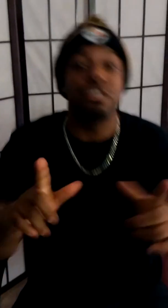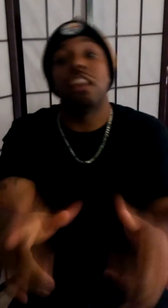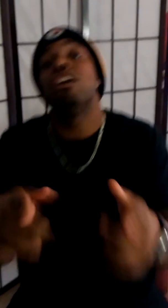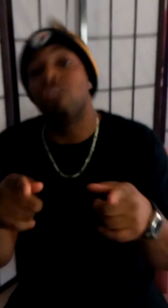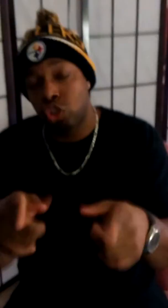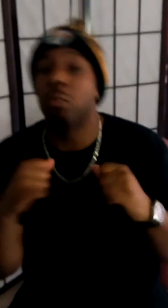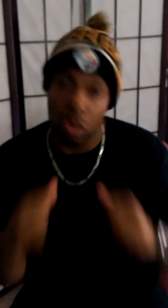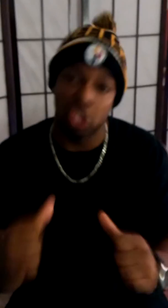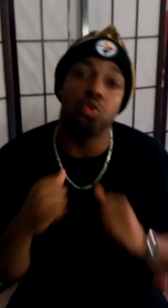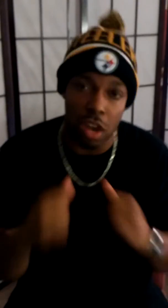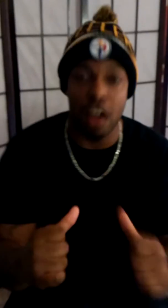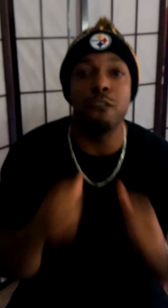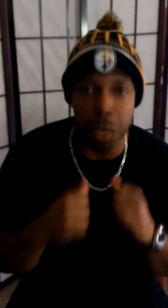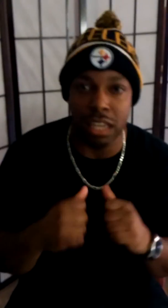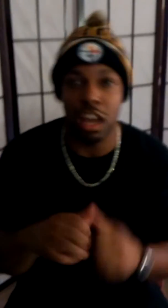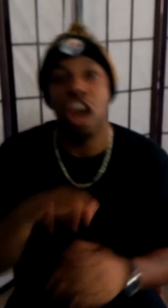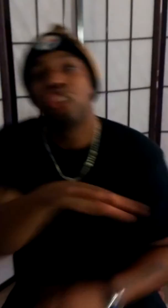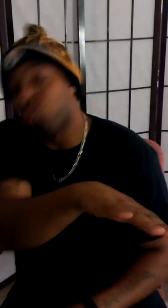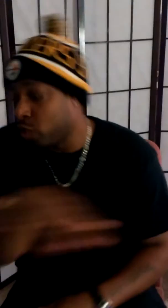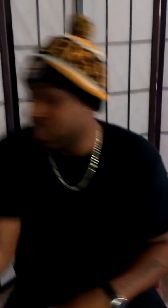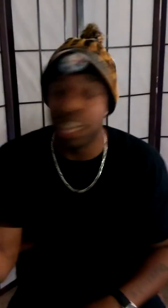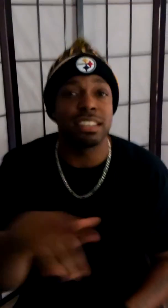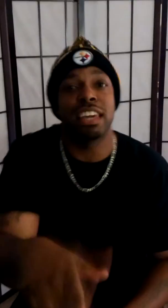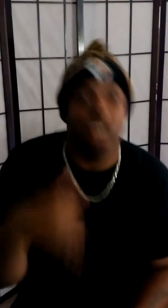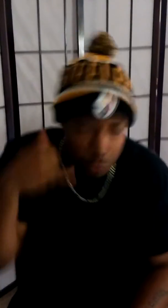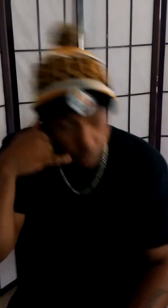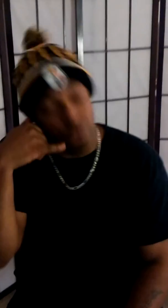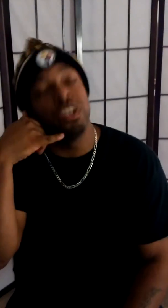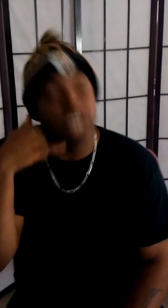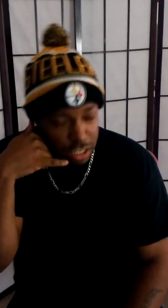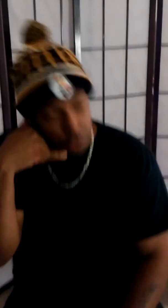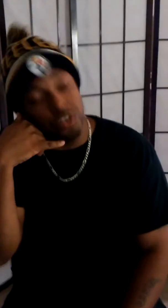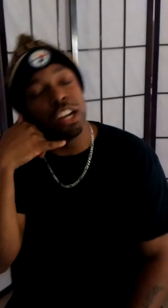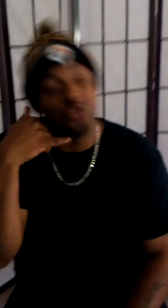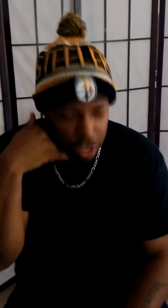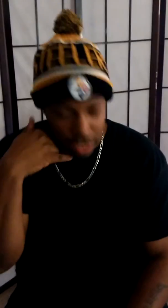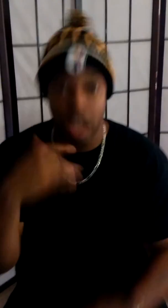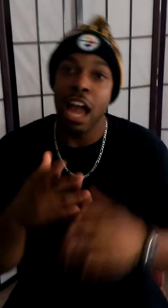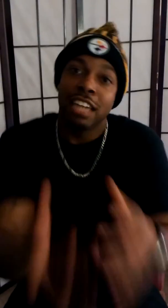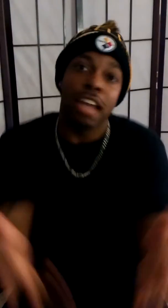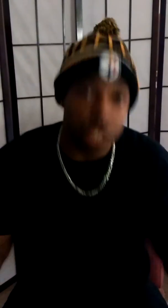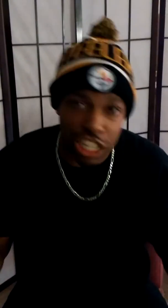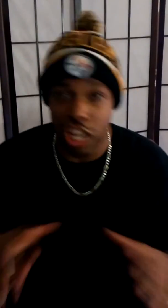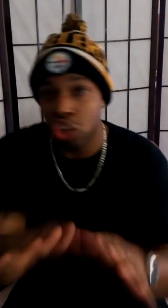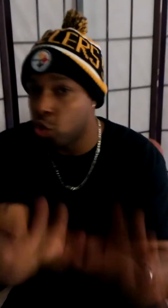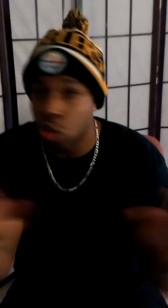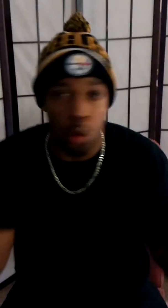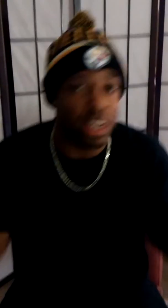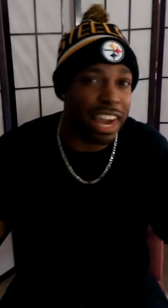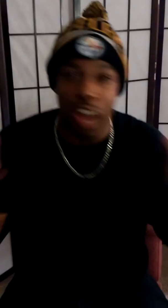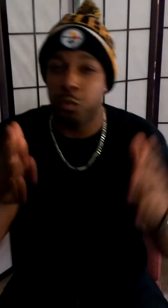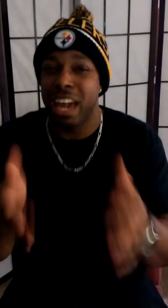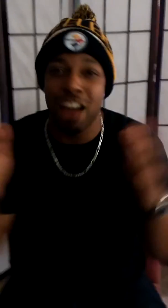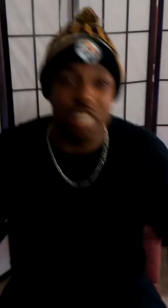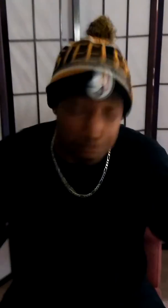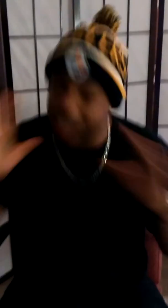I loved you more than you love me. Through the years I gave you a ring and the ring ring, and I was clear you don't care if we ever speak,